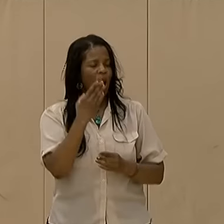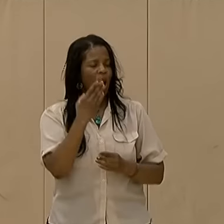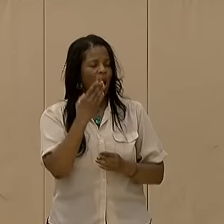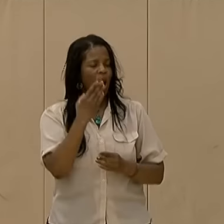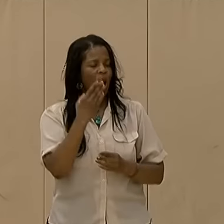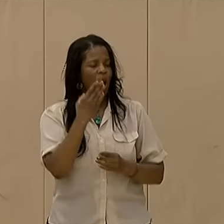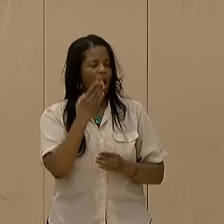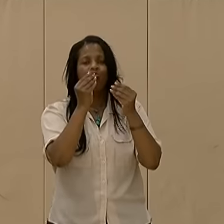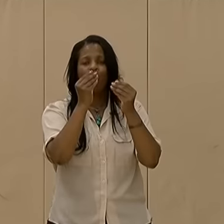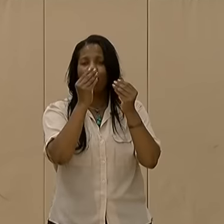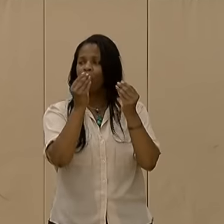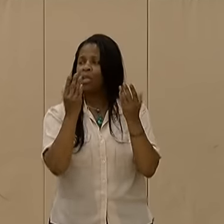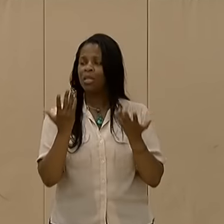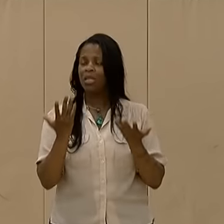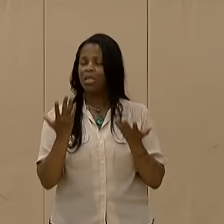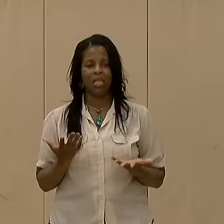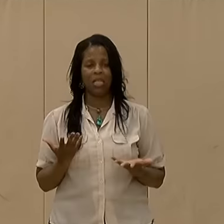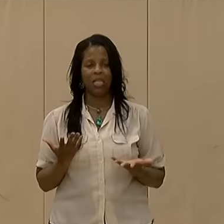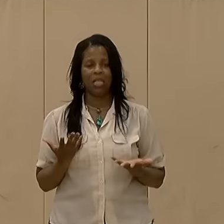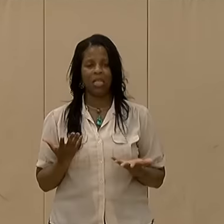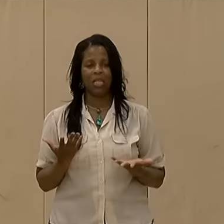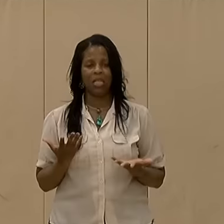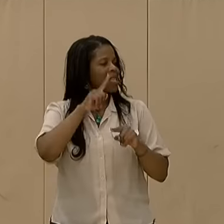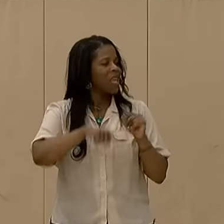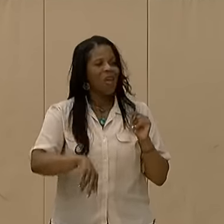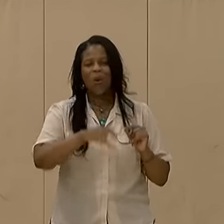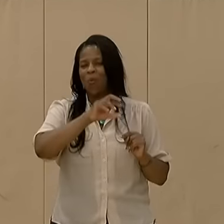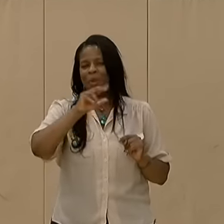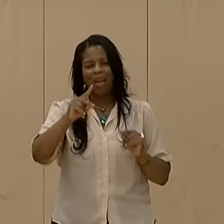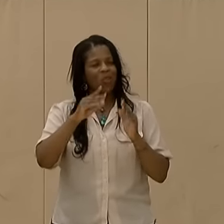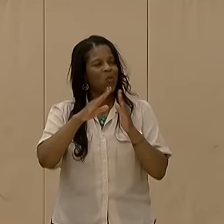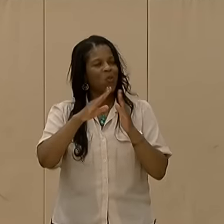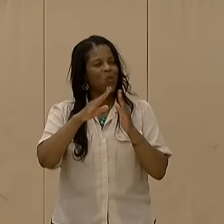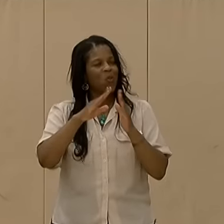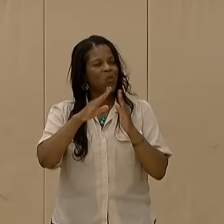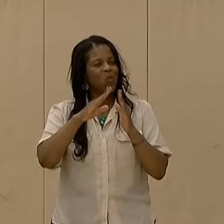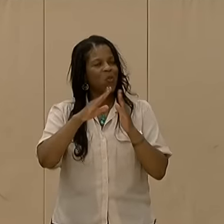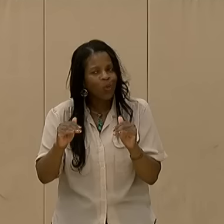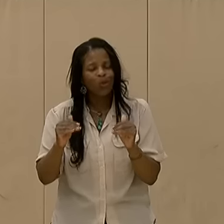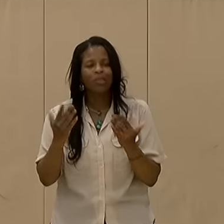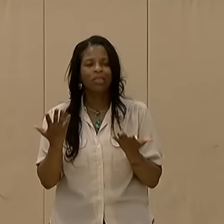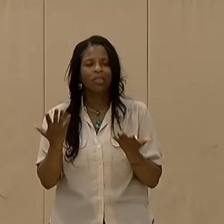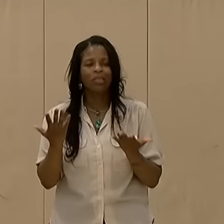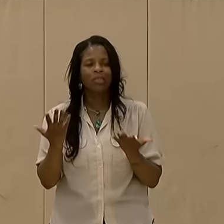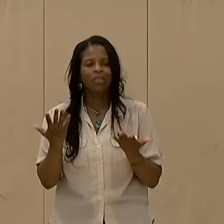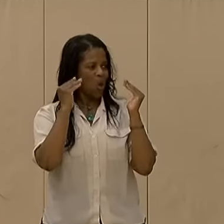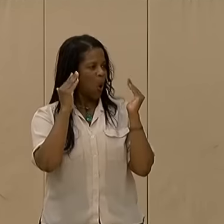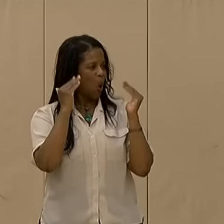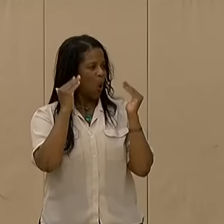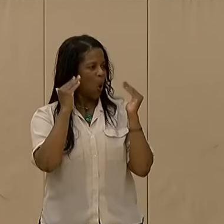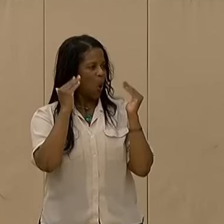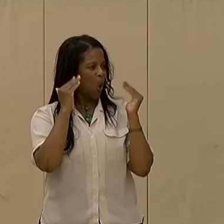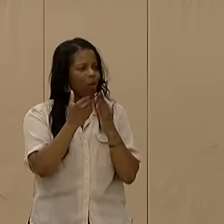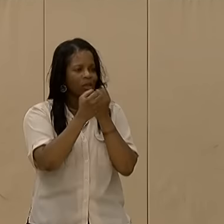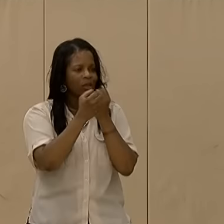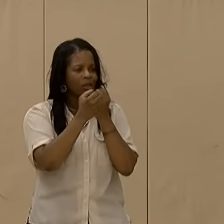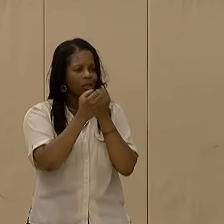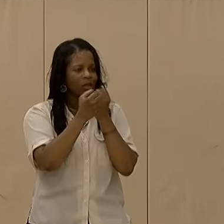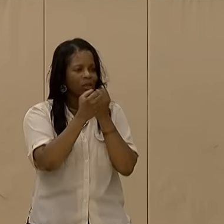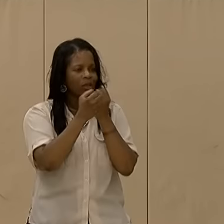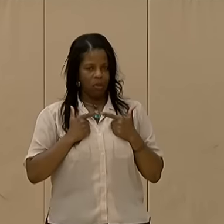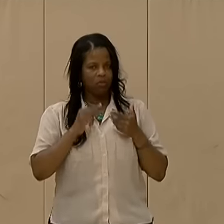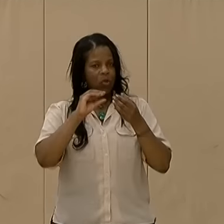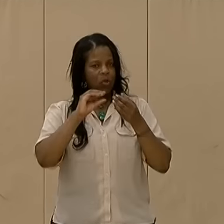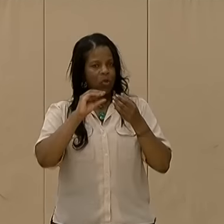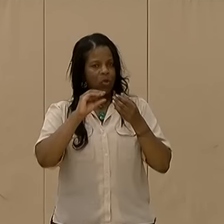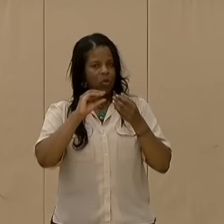property, everything else. We really can't go back to your houses and get everything. As much as we hope they're all saved, saving your lives is the #1